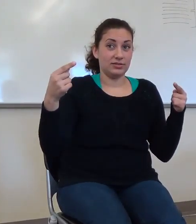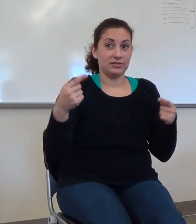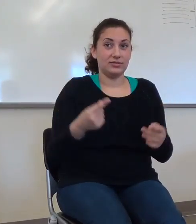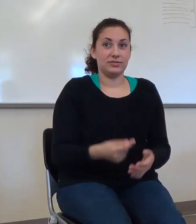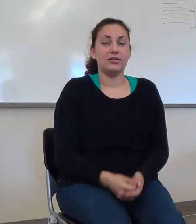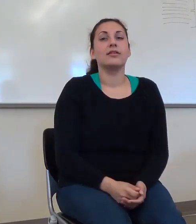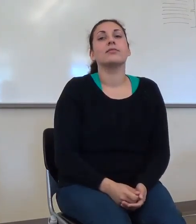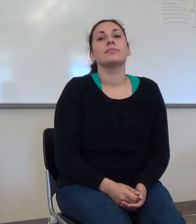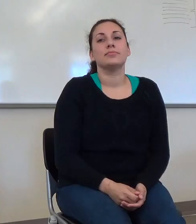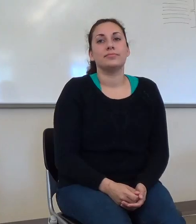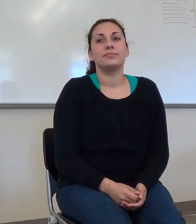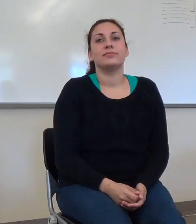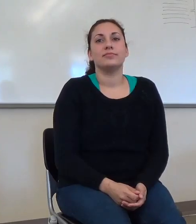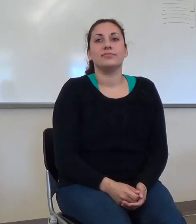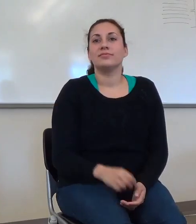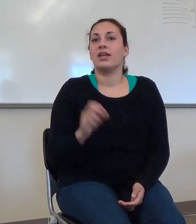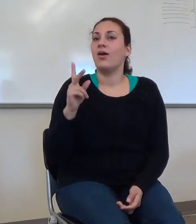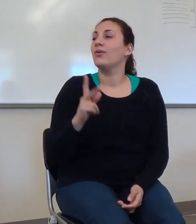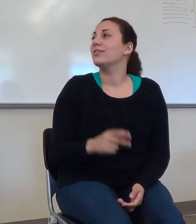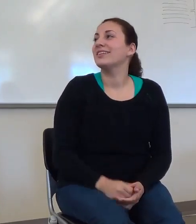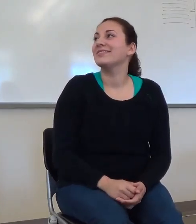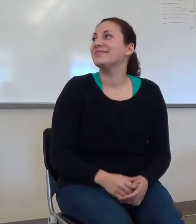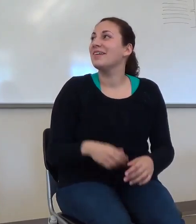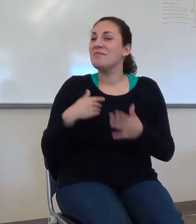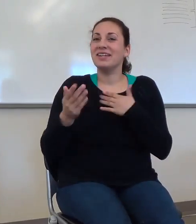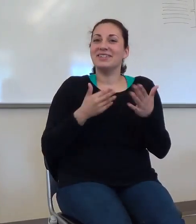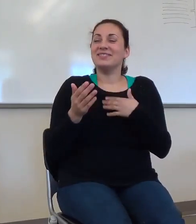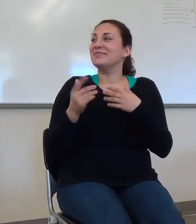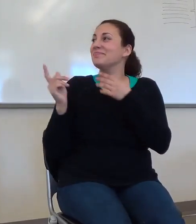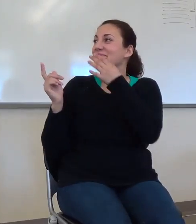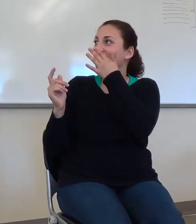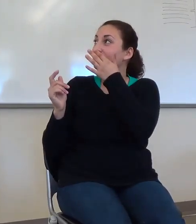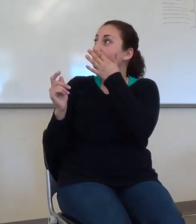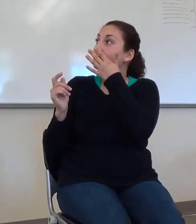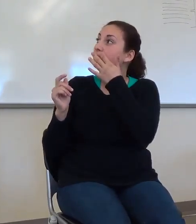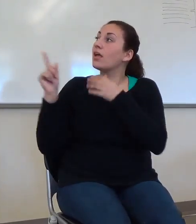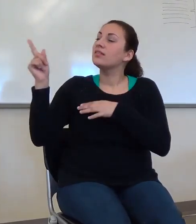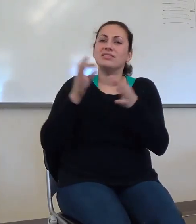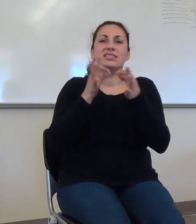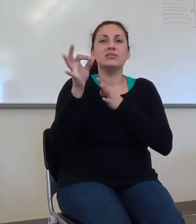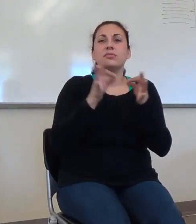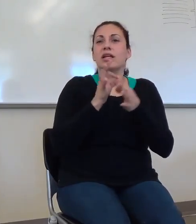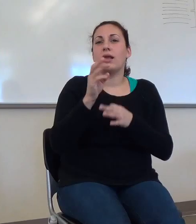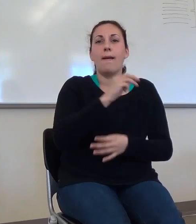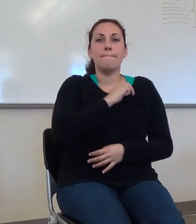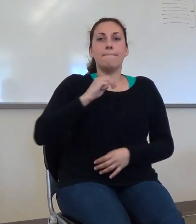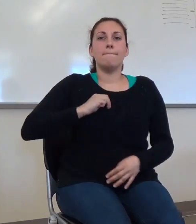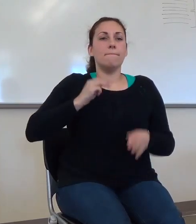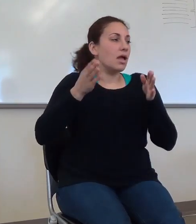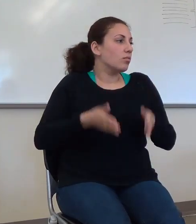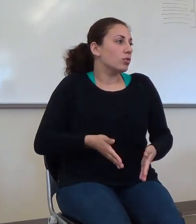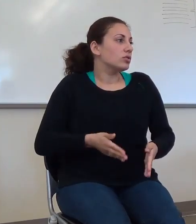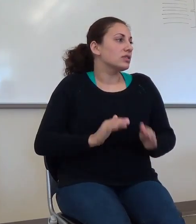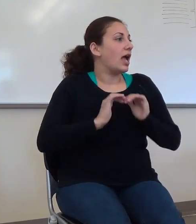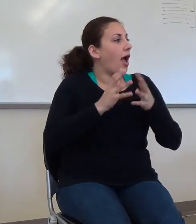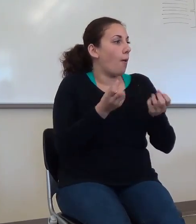the introduction, when it was created, how many members it has, what they do. Then it gives an example,